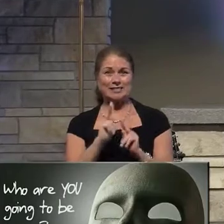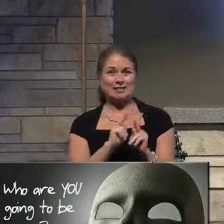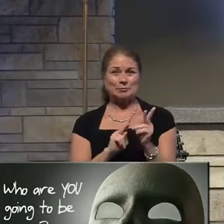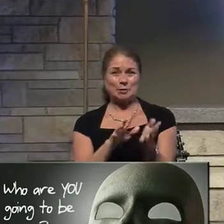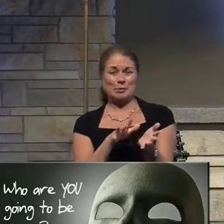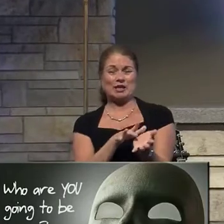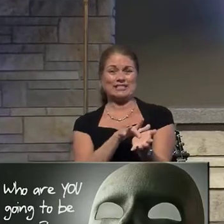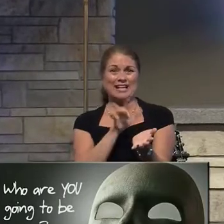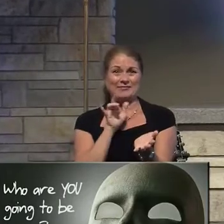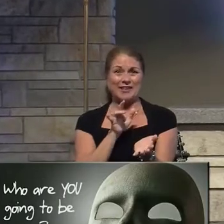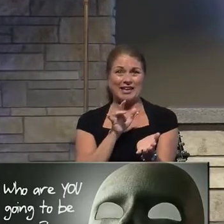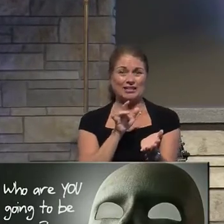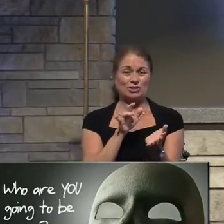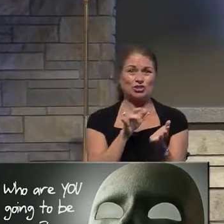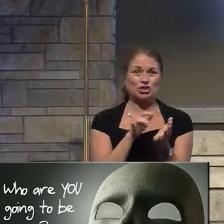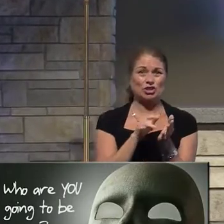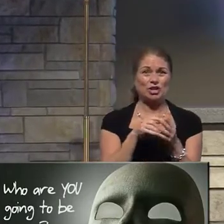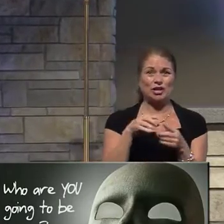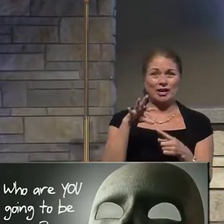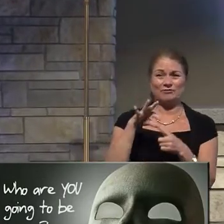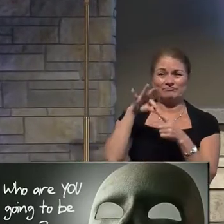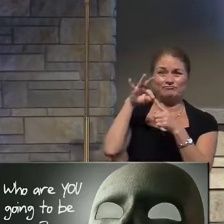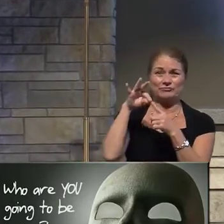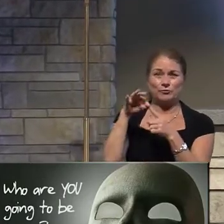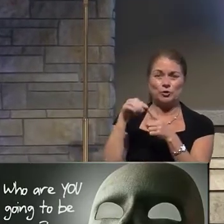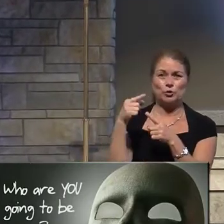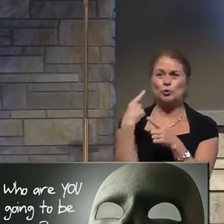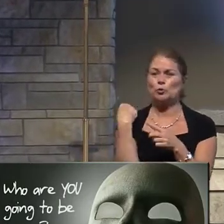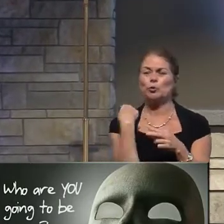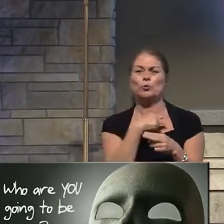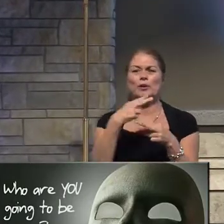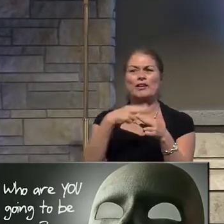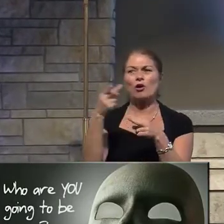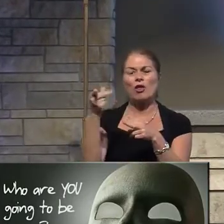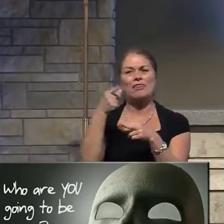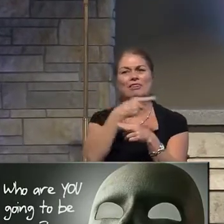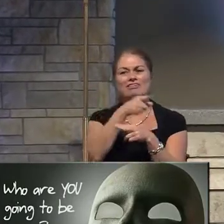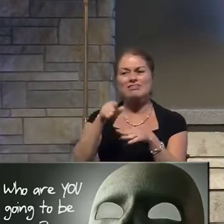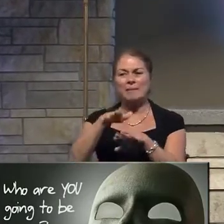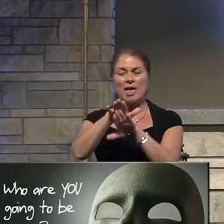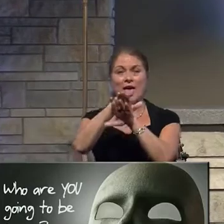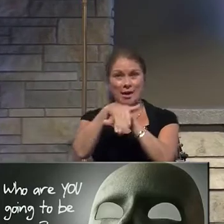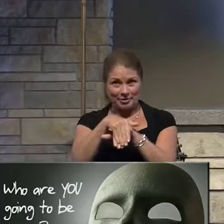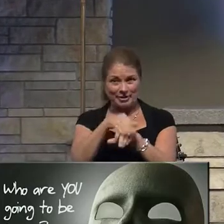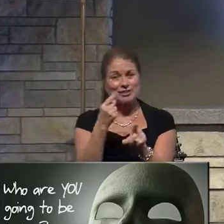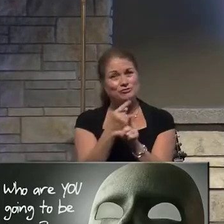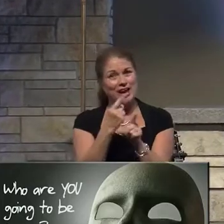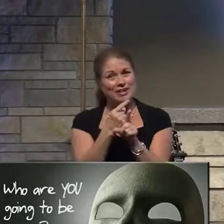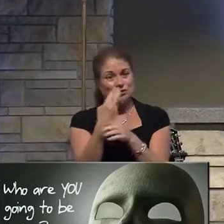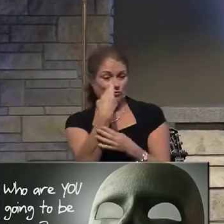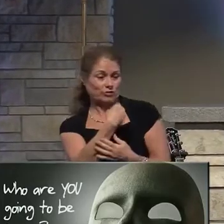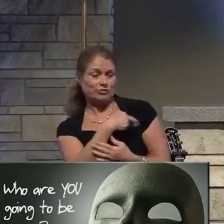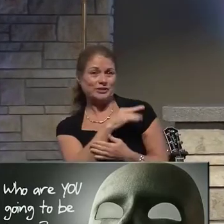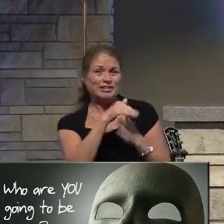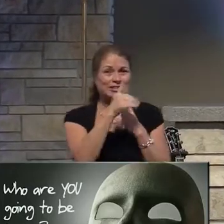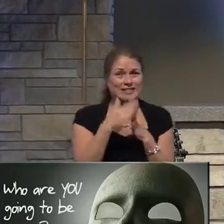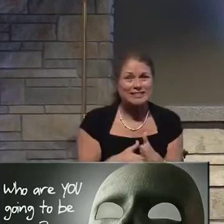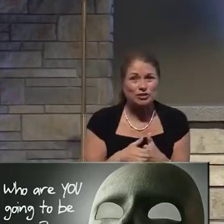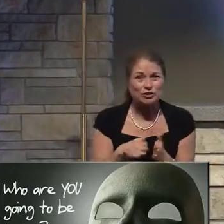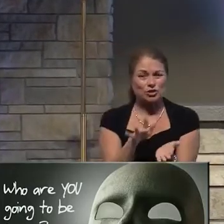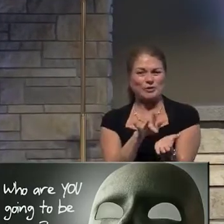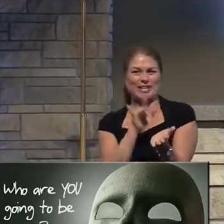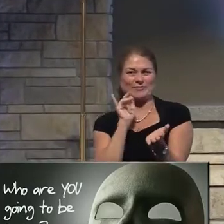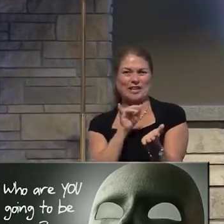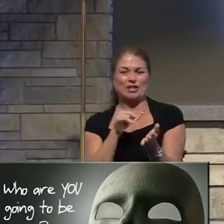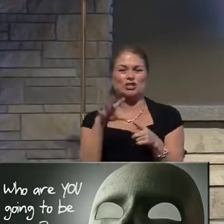exploit loopholes, we call them hypocrites, right? And for religious leaders who exploit the